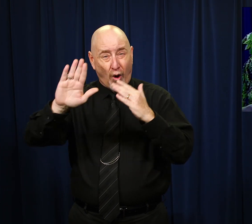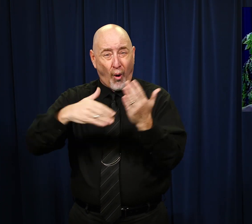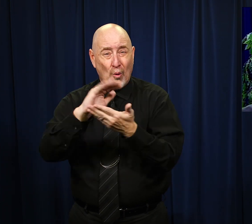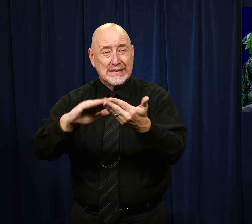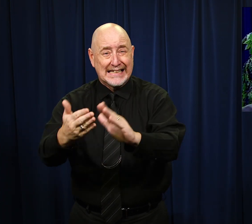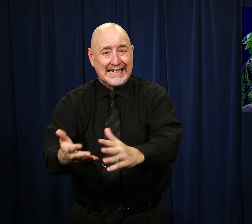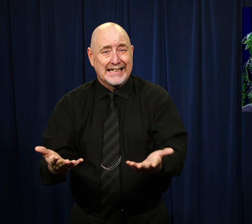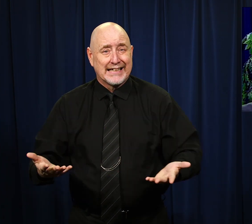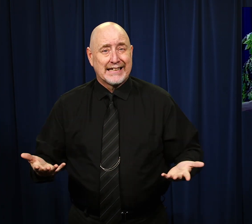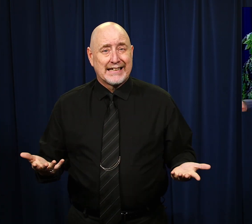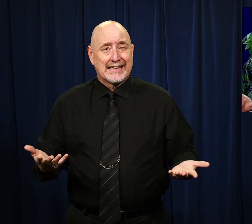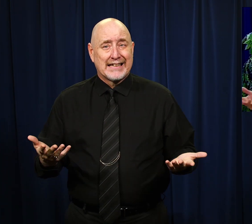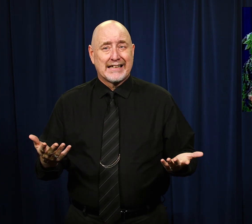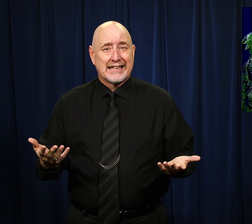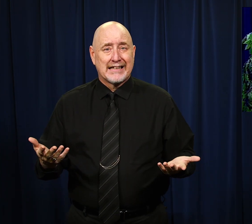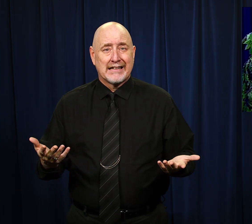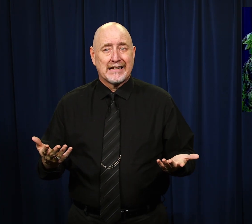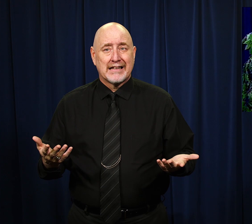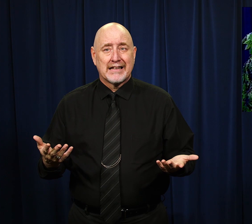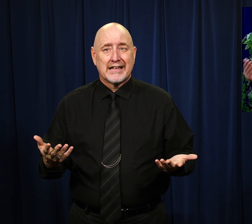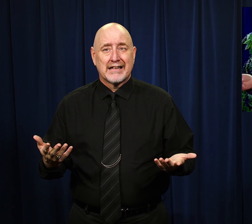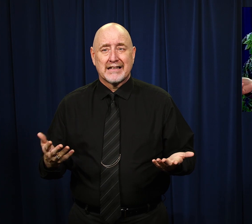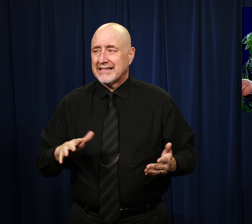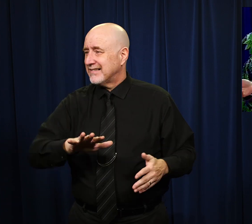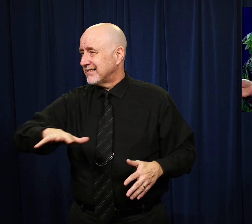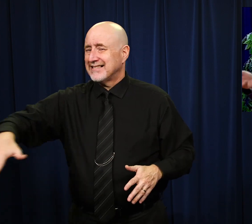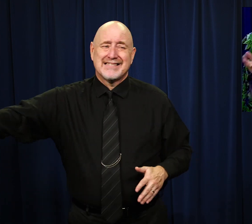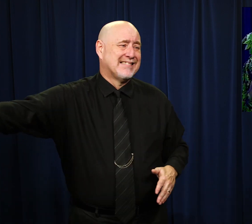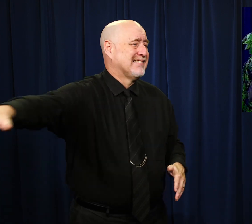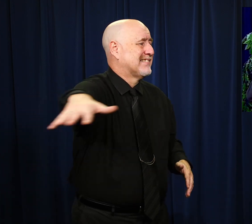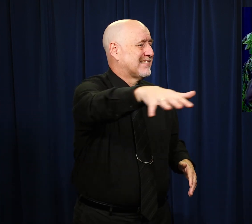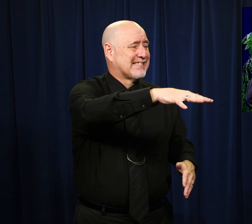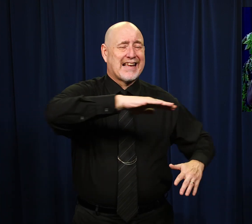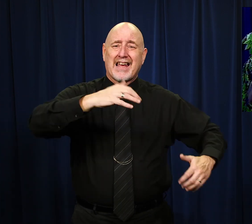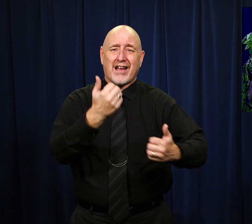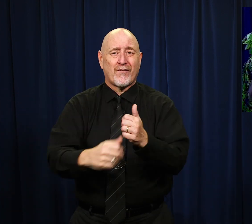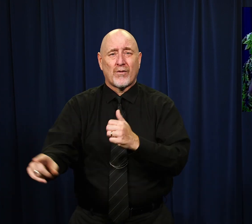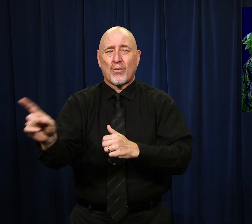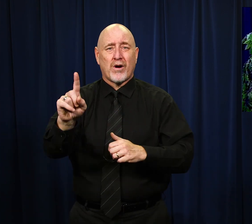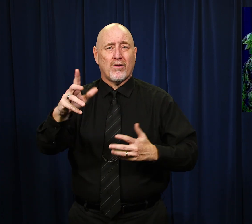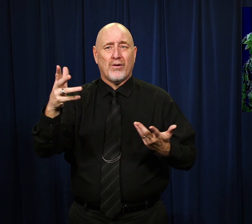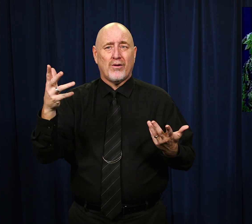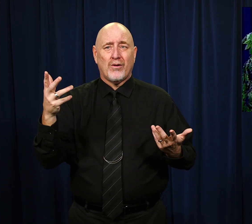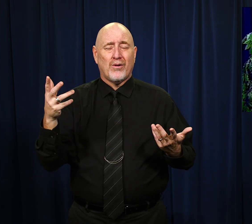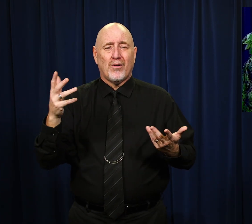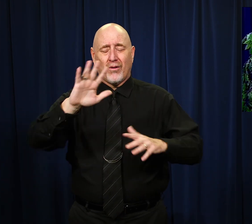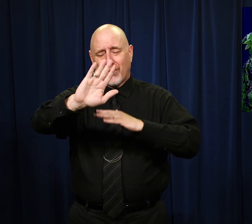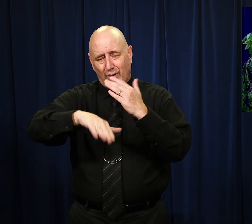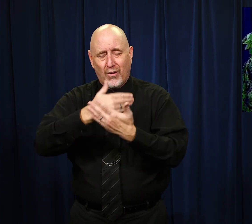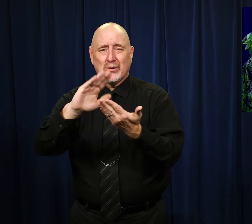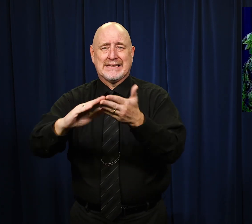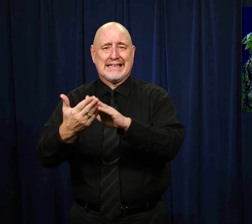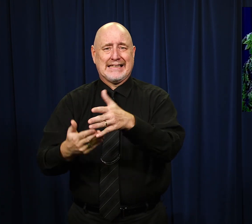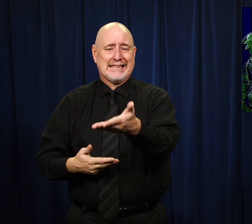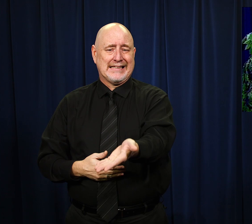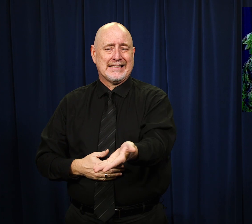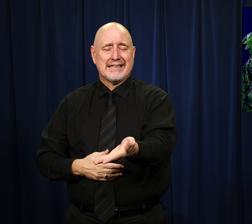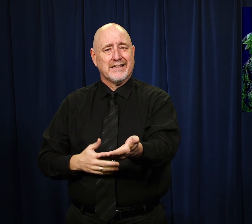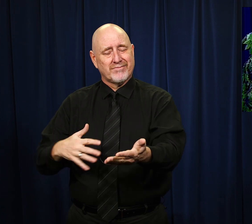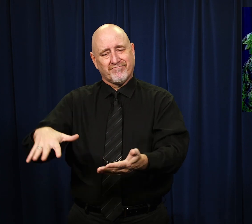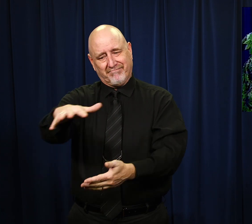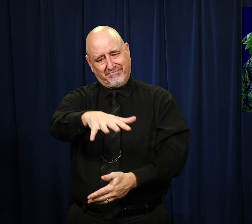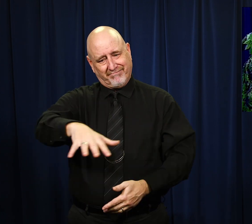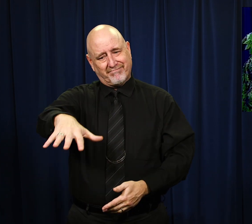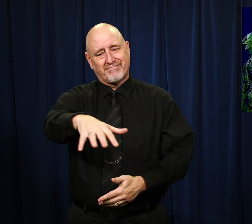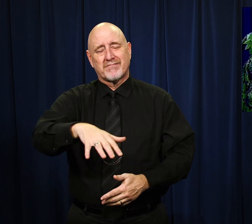city, from left to right, beforehand, behind, from all over. It's from the whole city. They